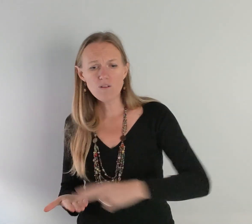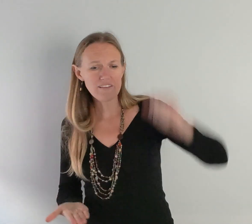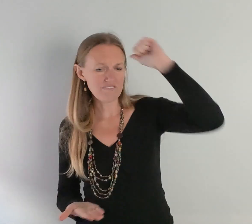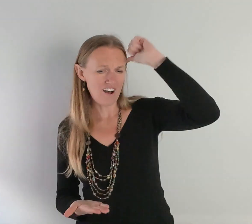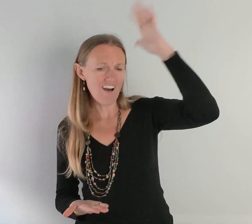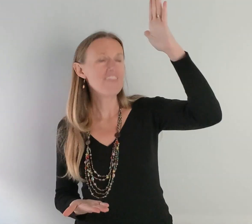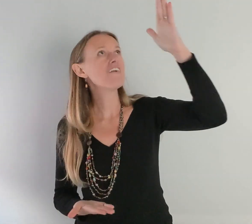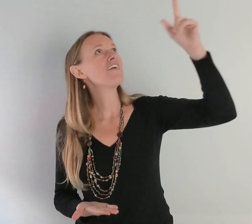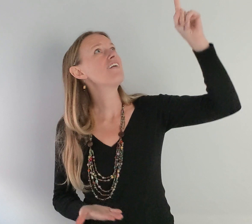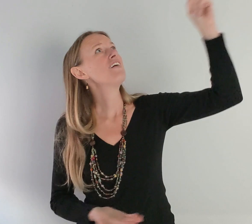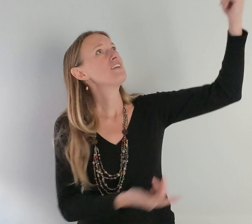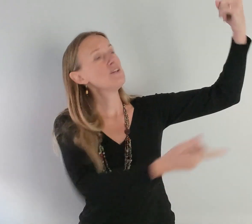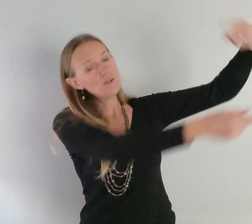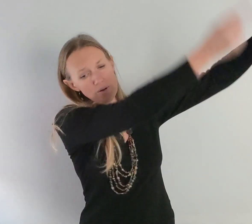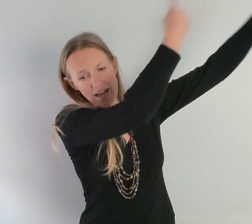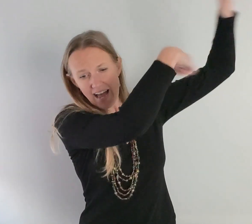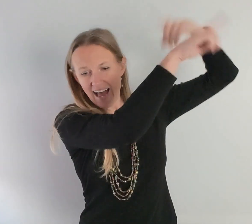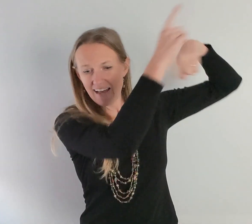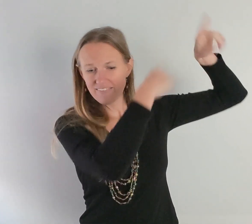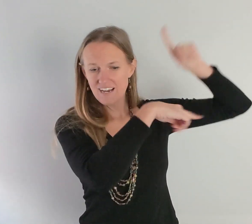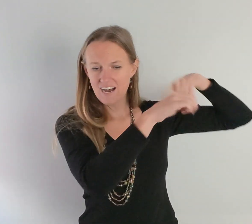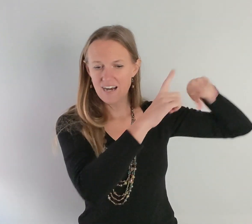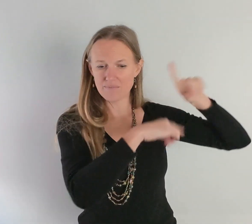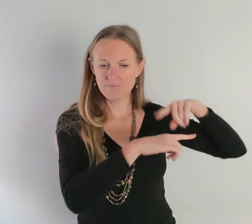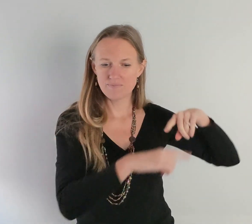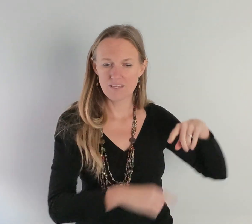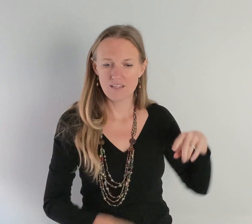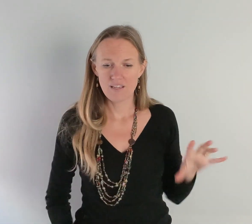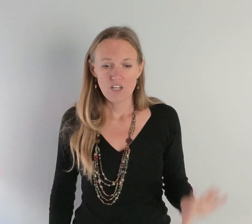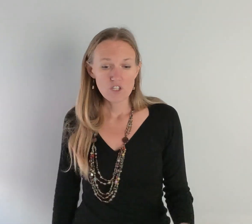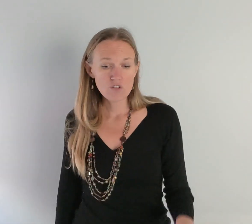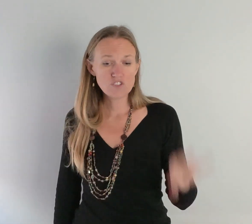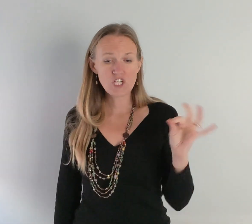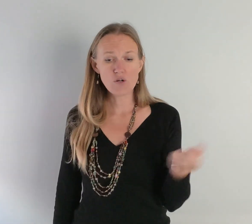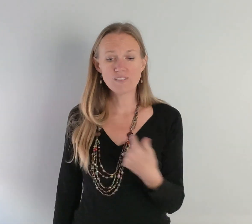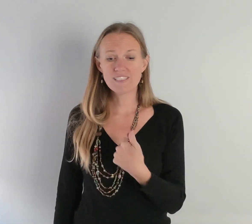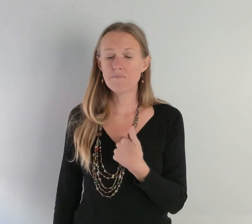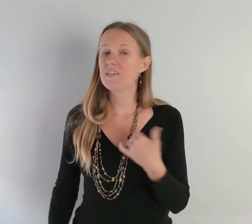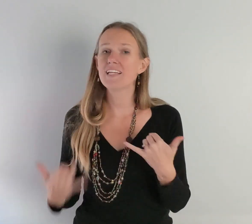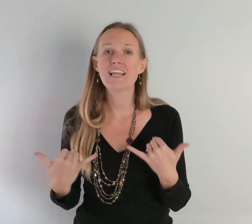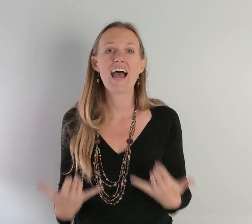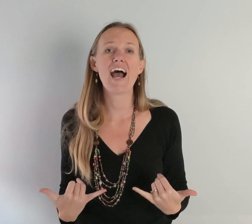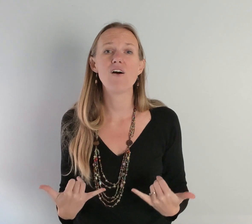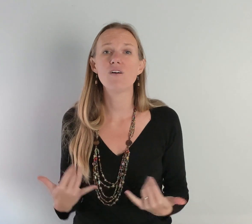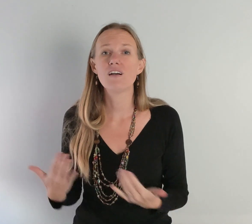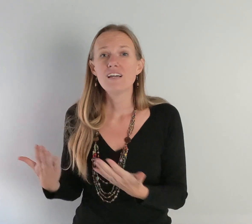Holy Father, you have come. You've chosen me now